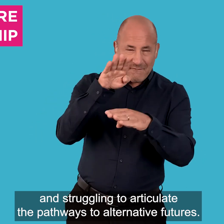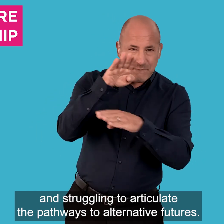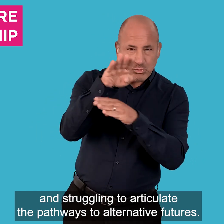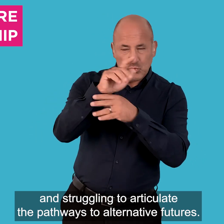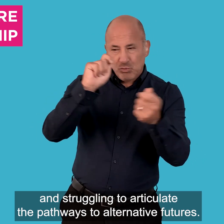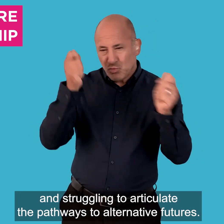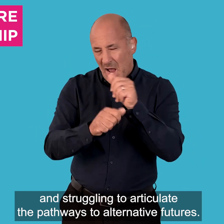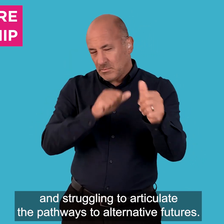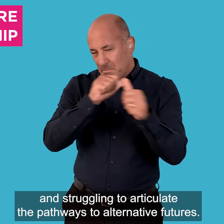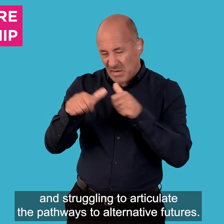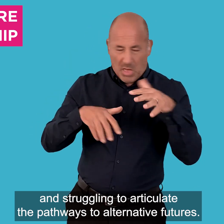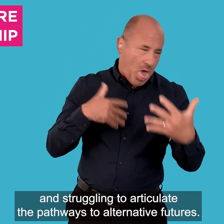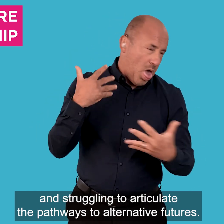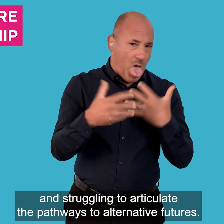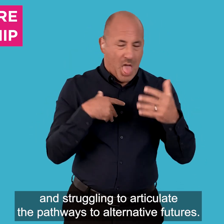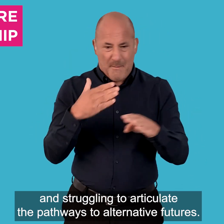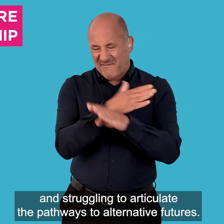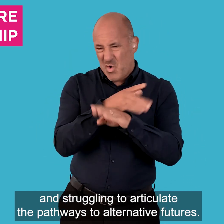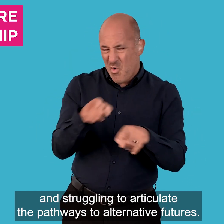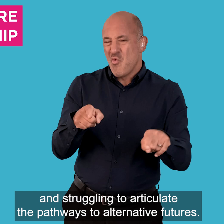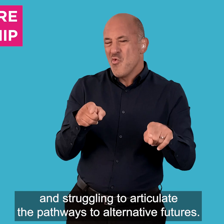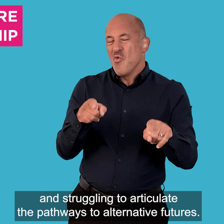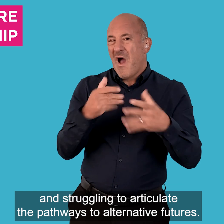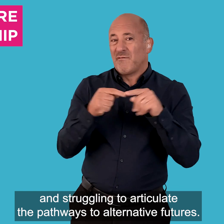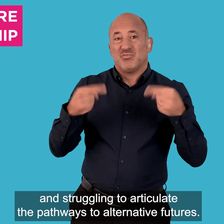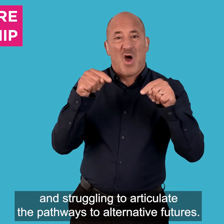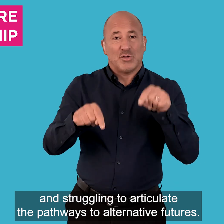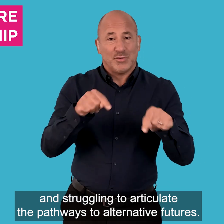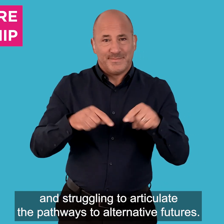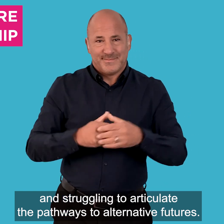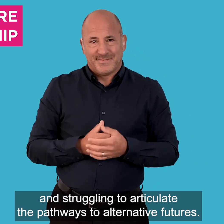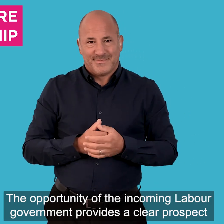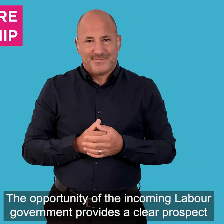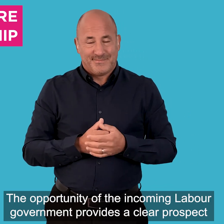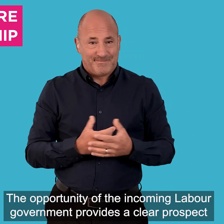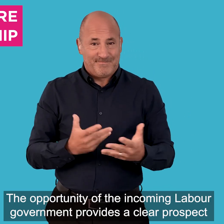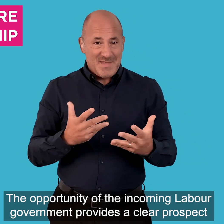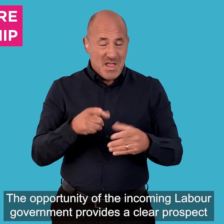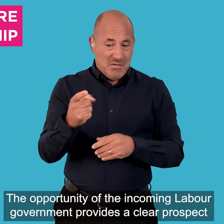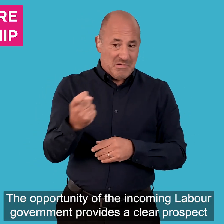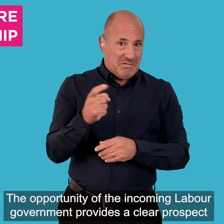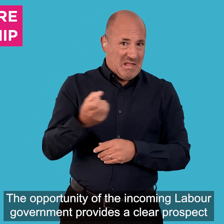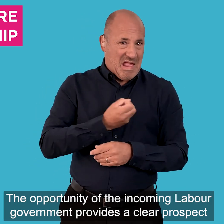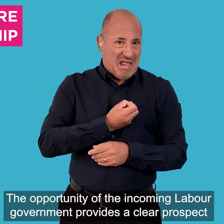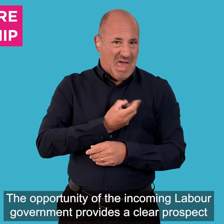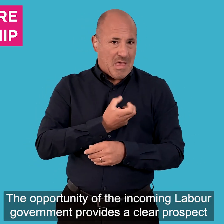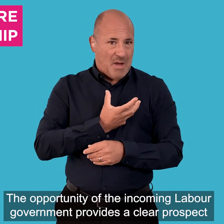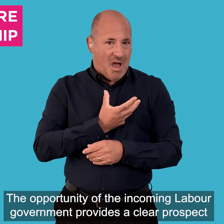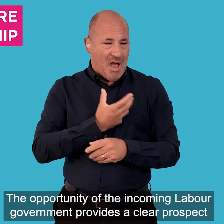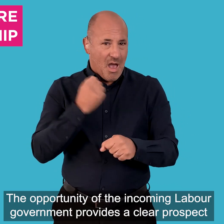to articulate the pathways to alternative futures. The opportunity of the incoming Labour government provides